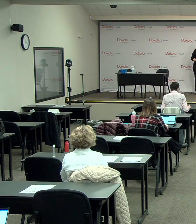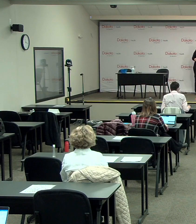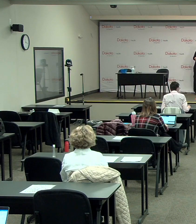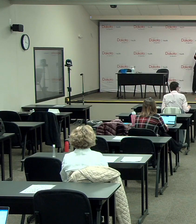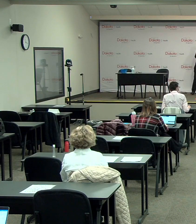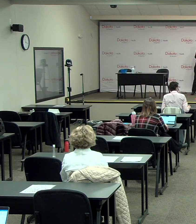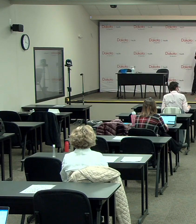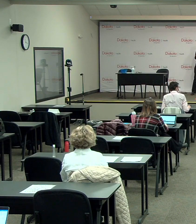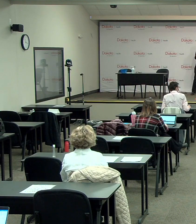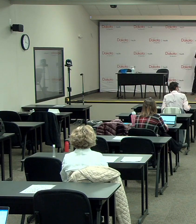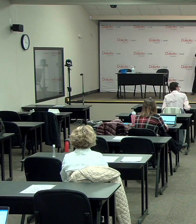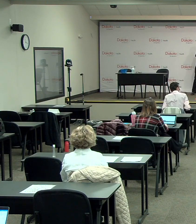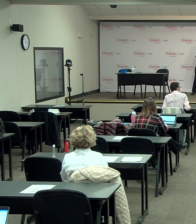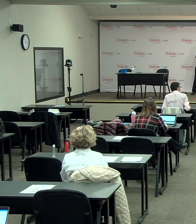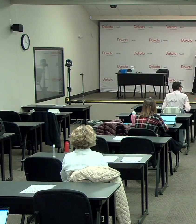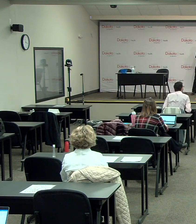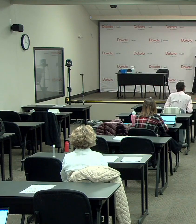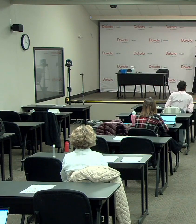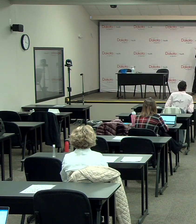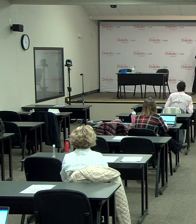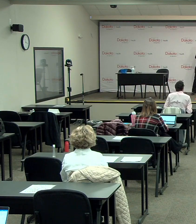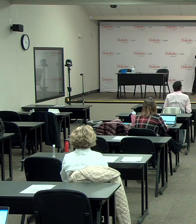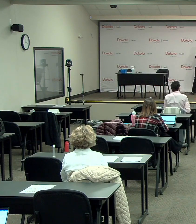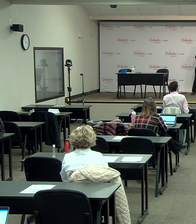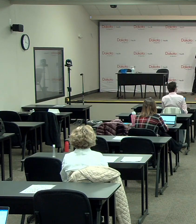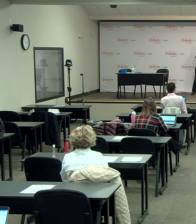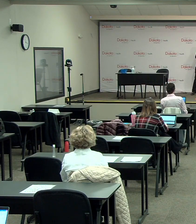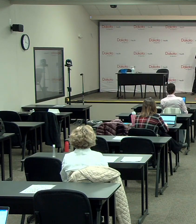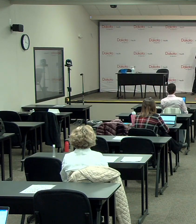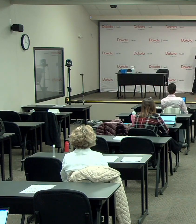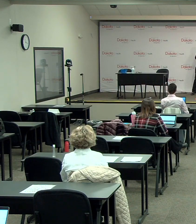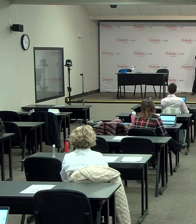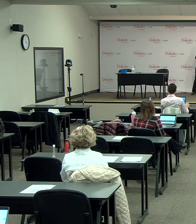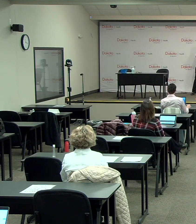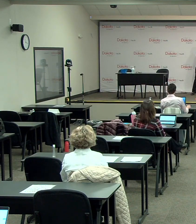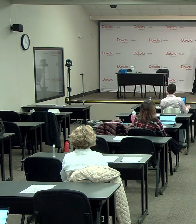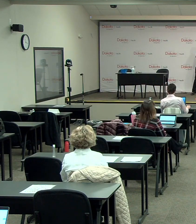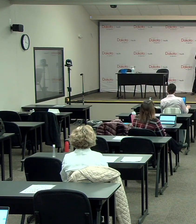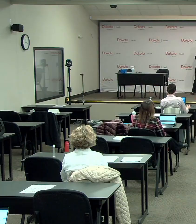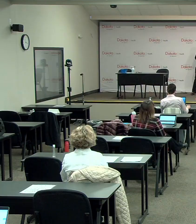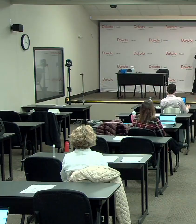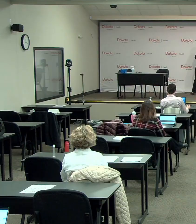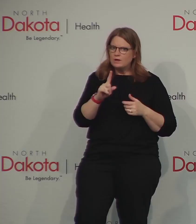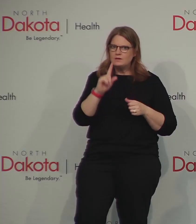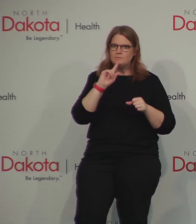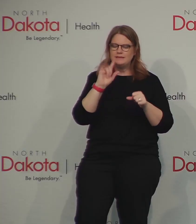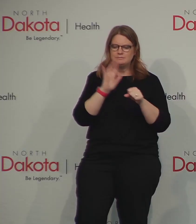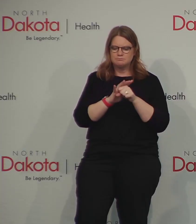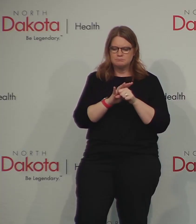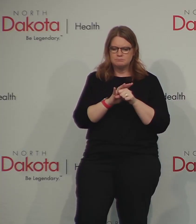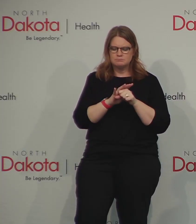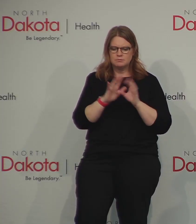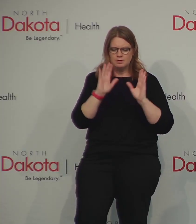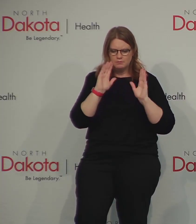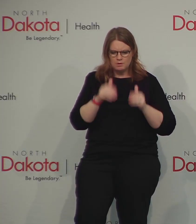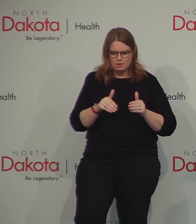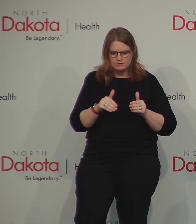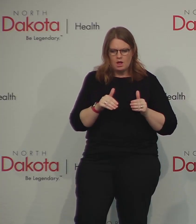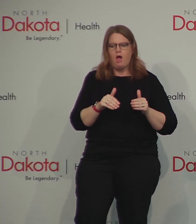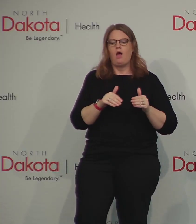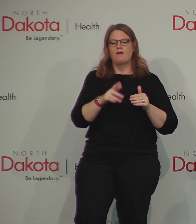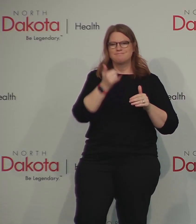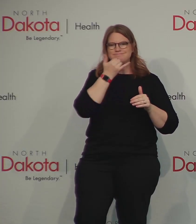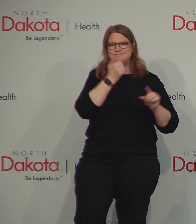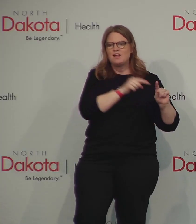Thank you, Kirby, and thank your team also for being so dedicated to high-quality data, because it's key to what we're